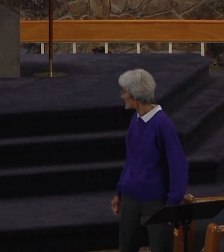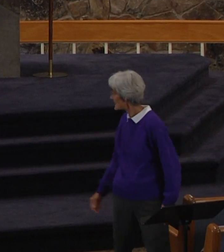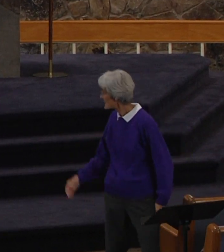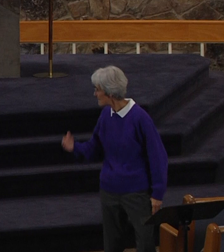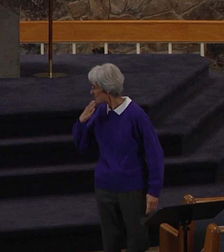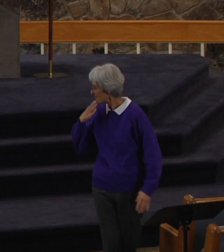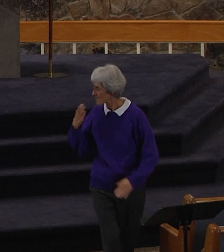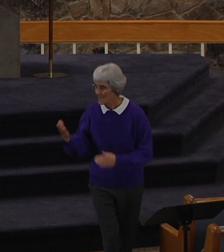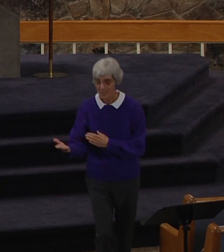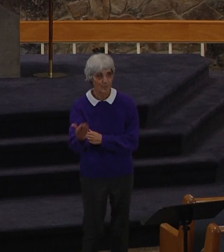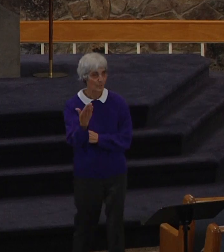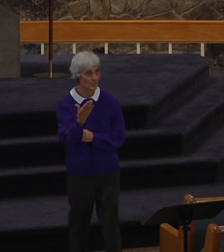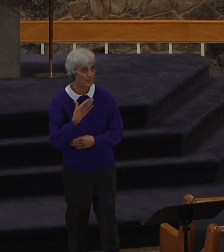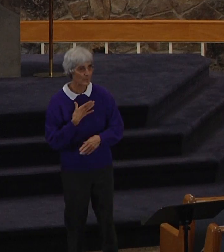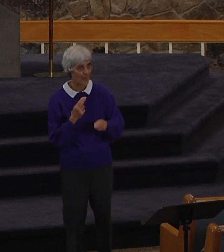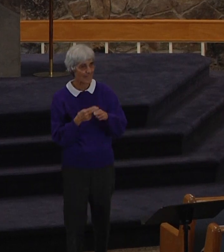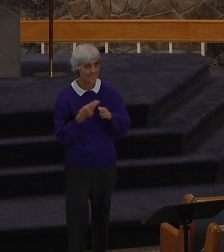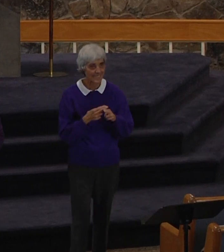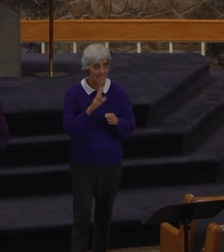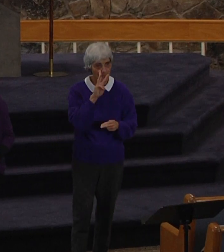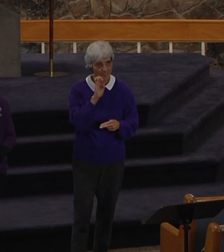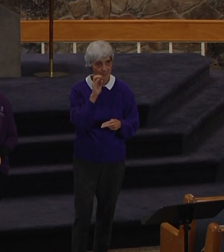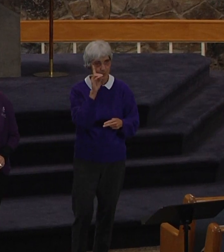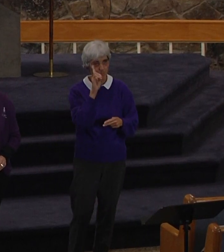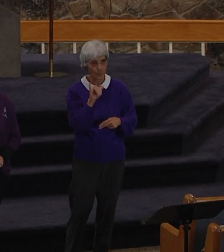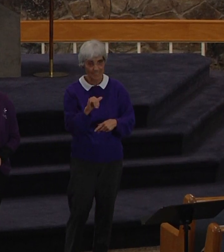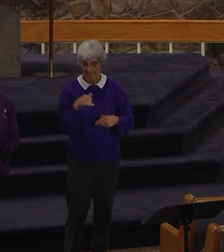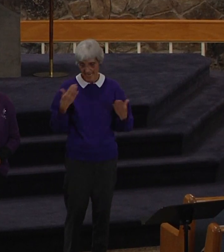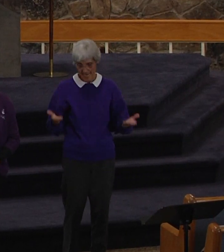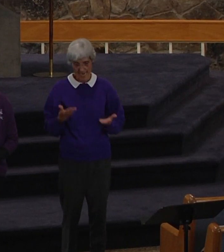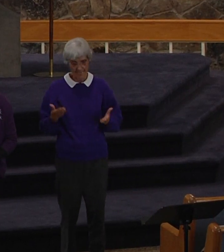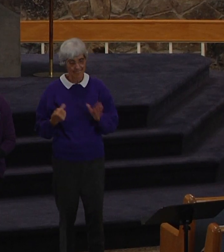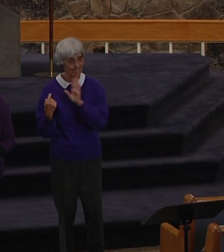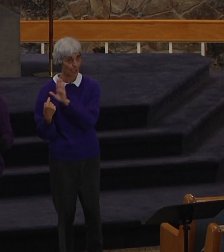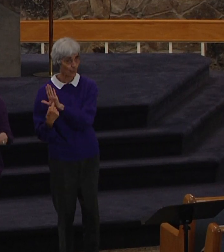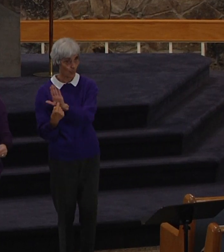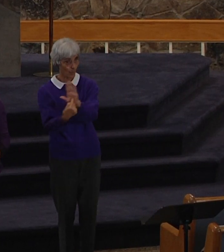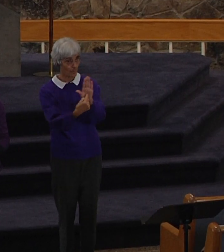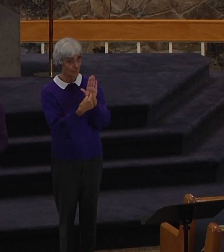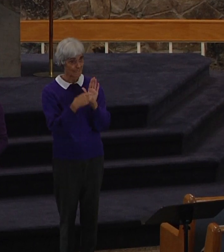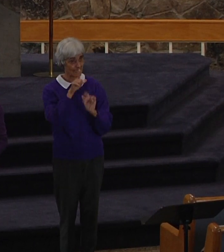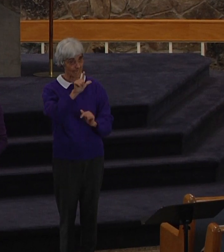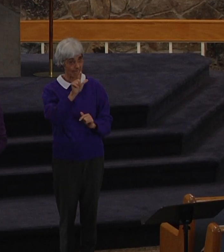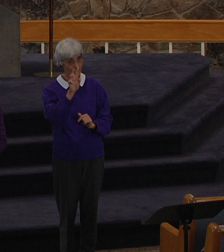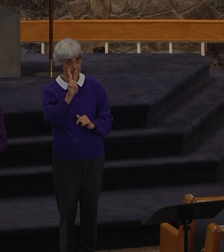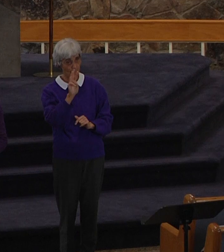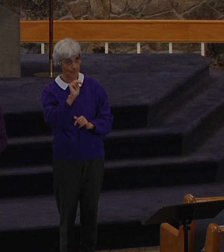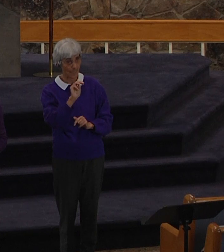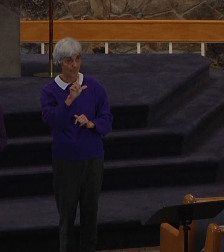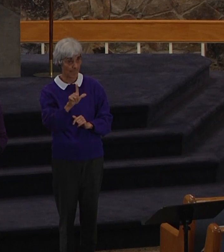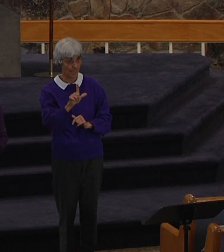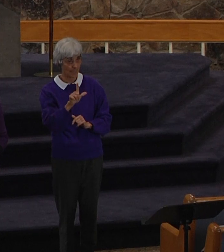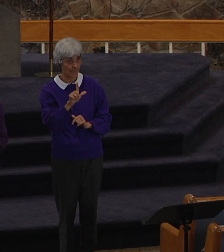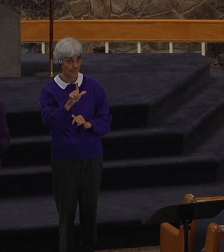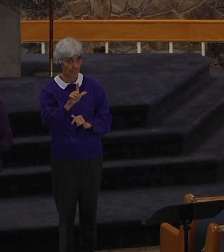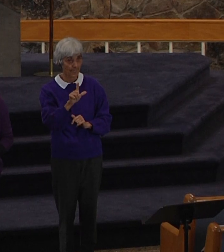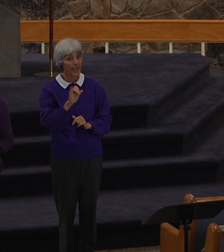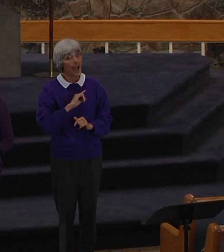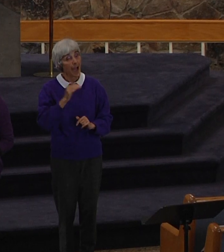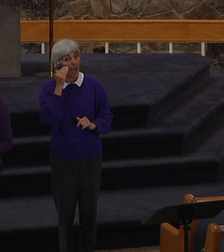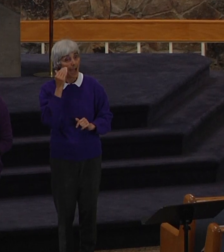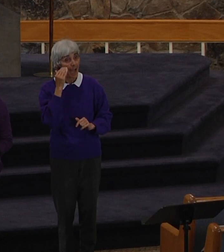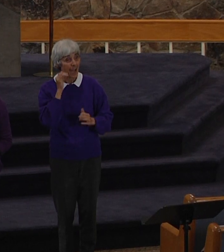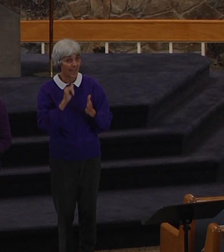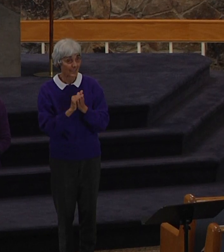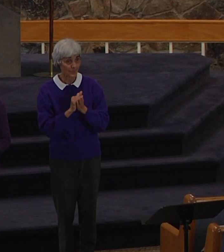Good morning. My name is Wendy Carlson. I am here representing LWML. And I know